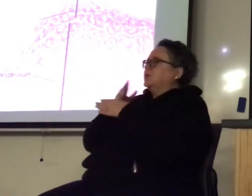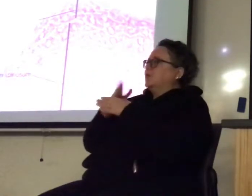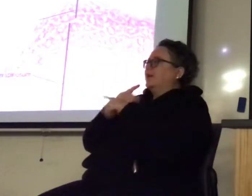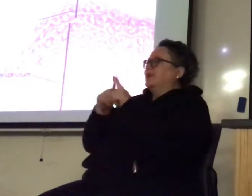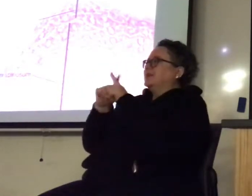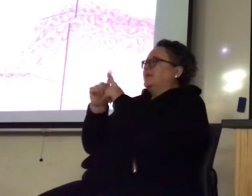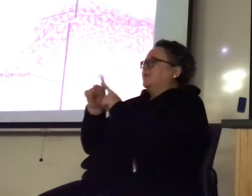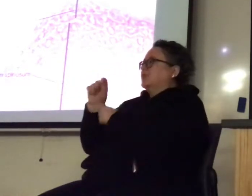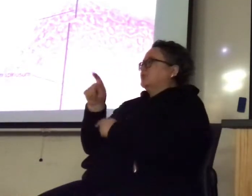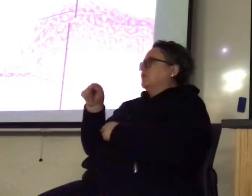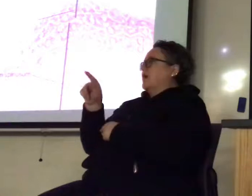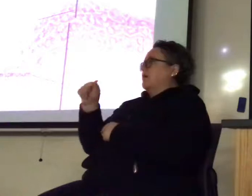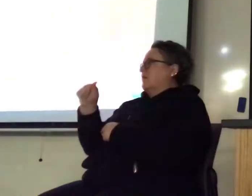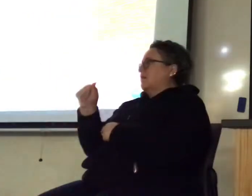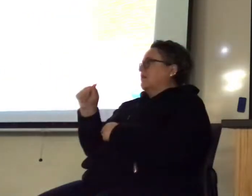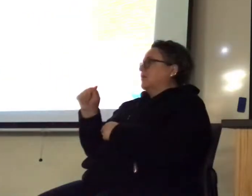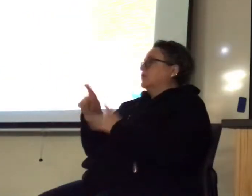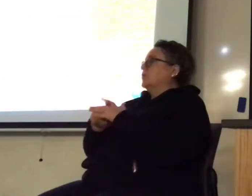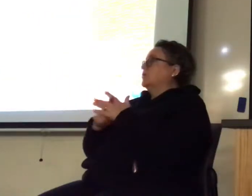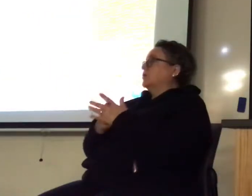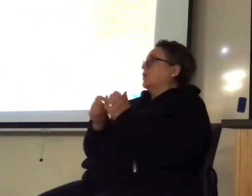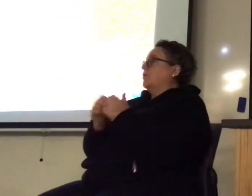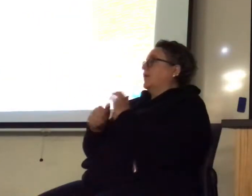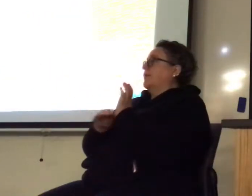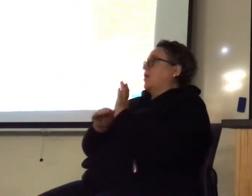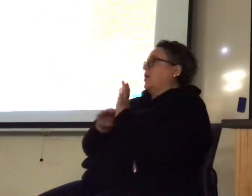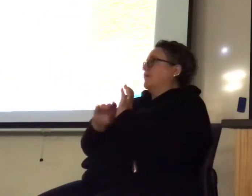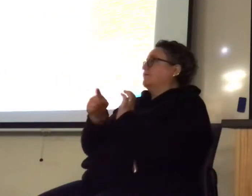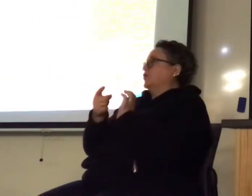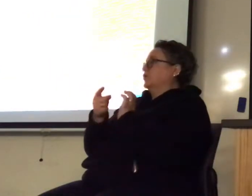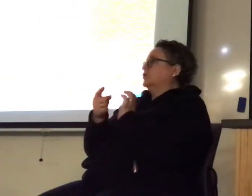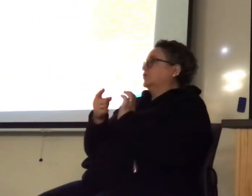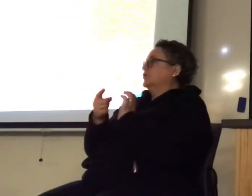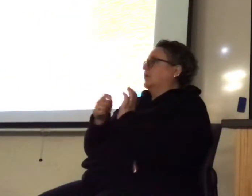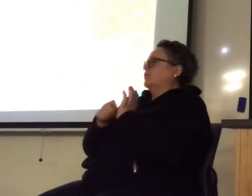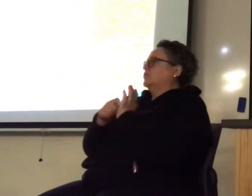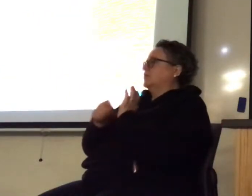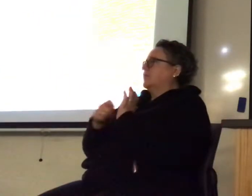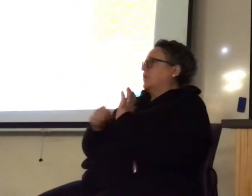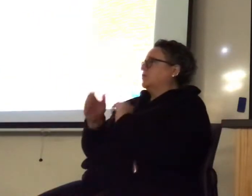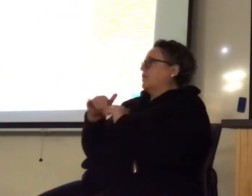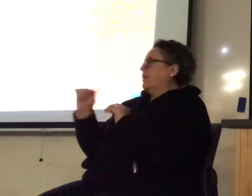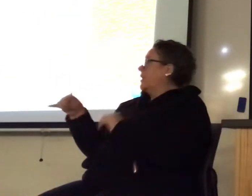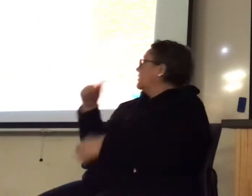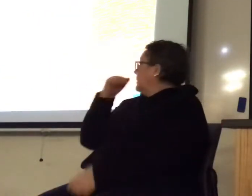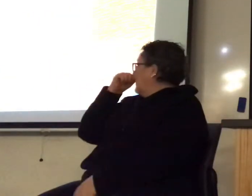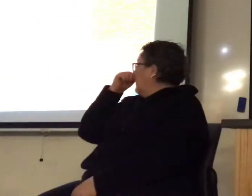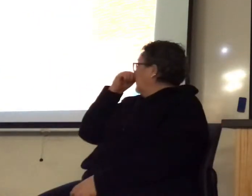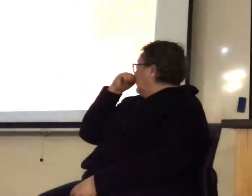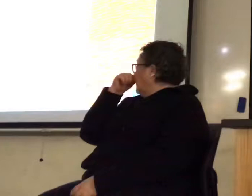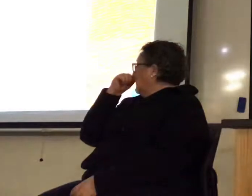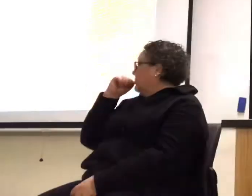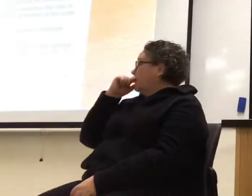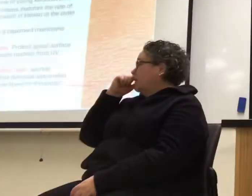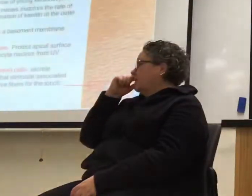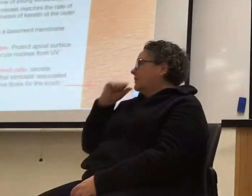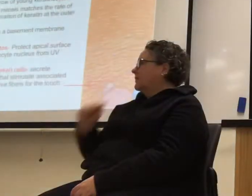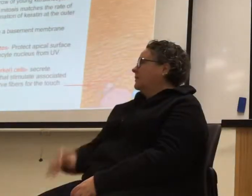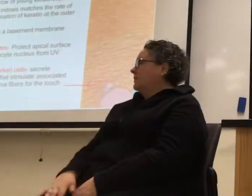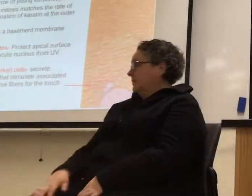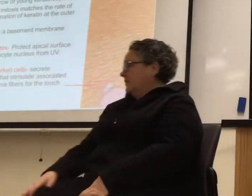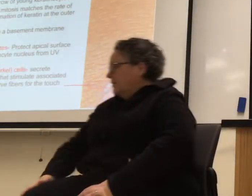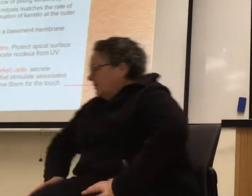strata. But let's start with the bottom one first to give you some notes on it.